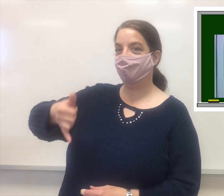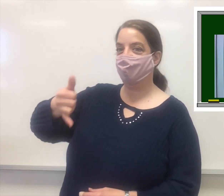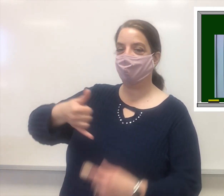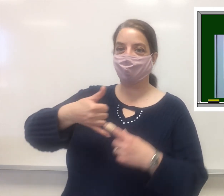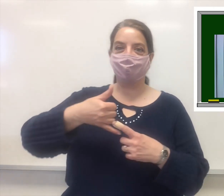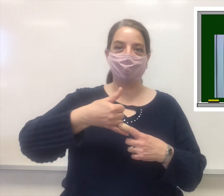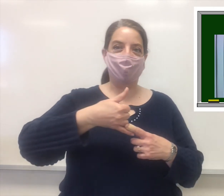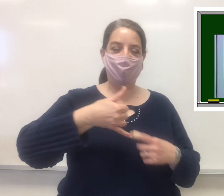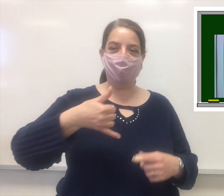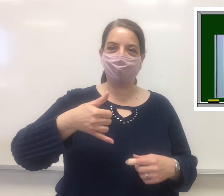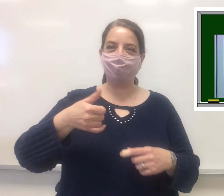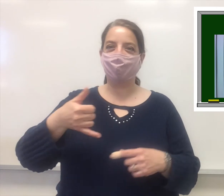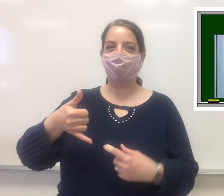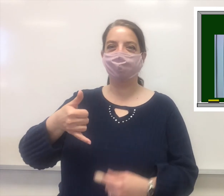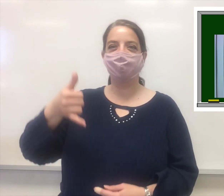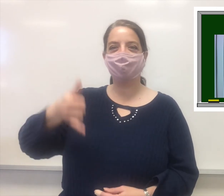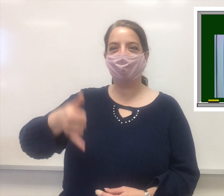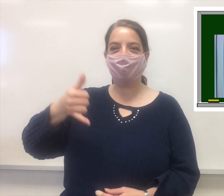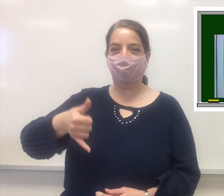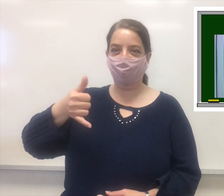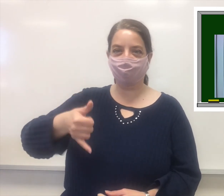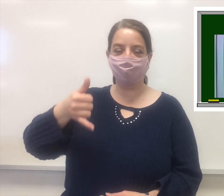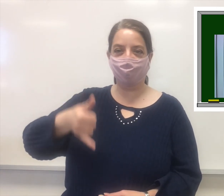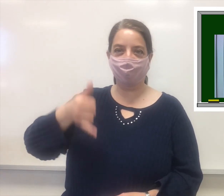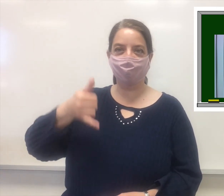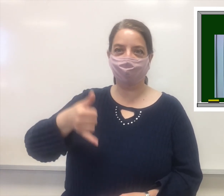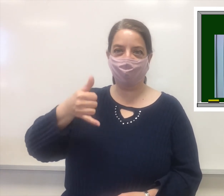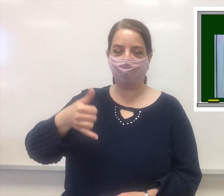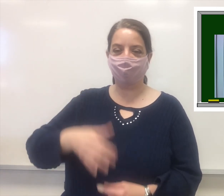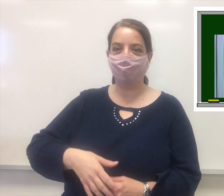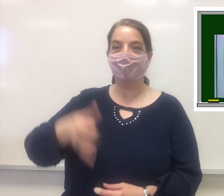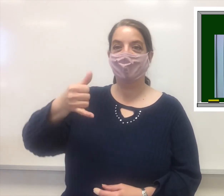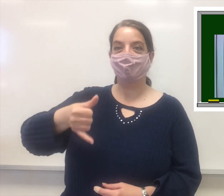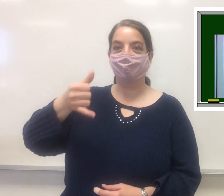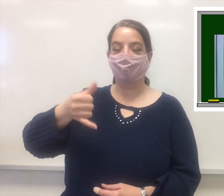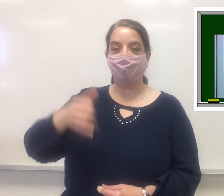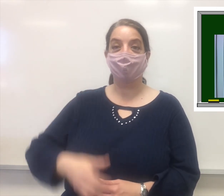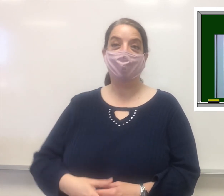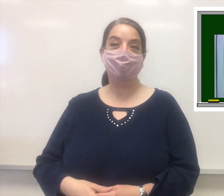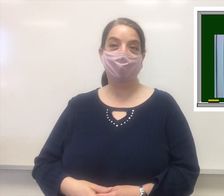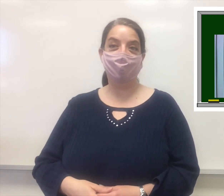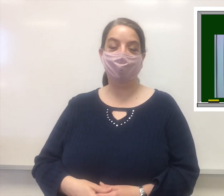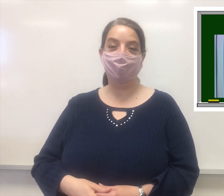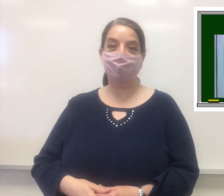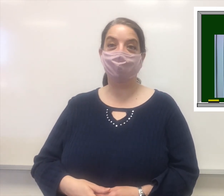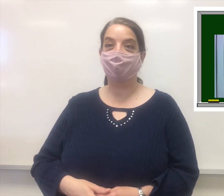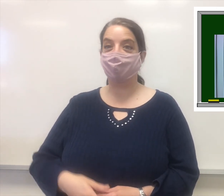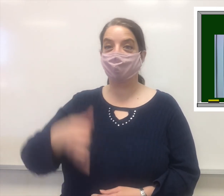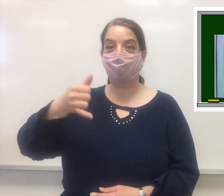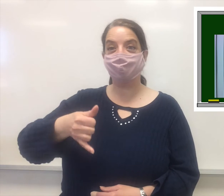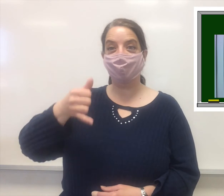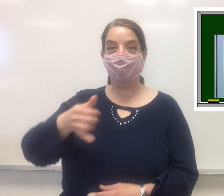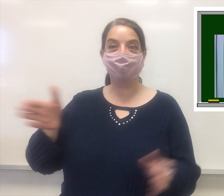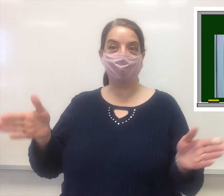Locker. So it's a Y handshape that kind of looks like the handle on a locker. Locker. And then lockers are kept in a locker